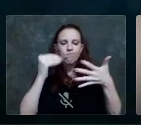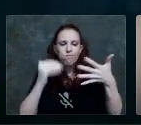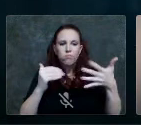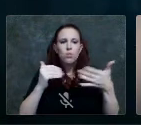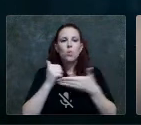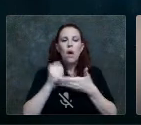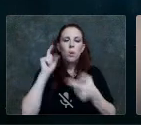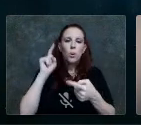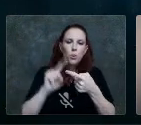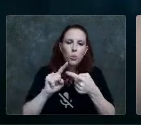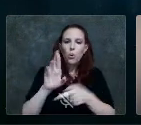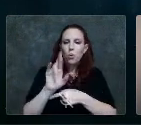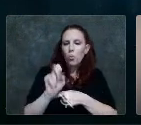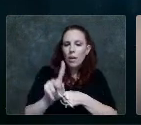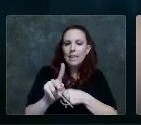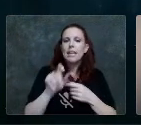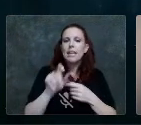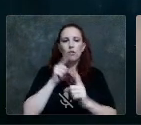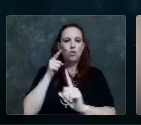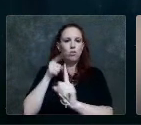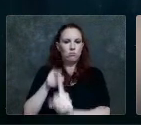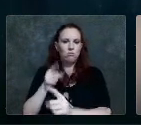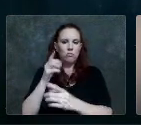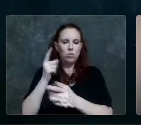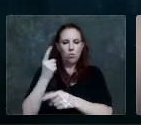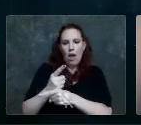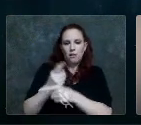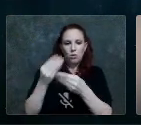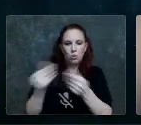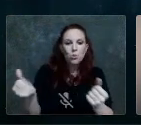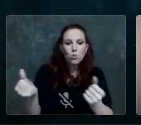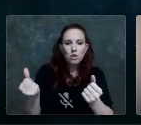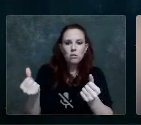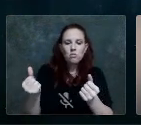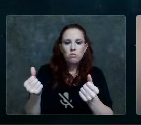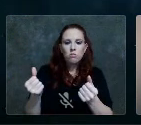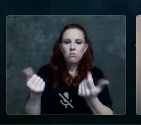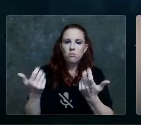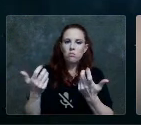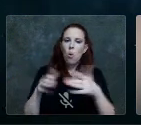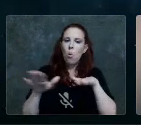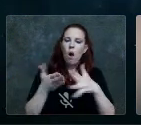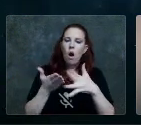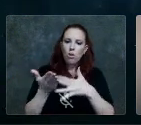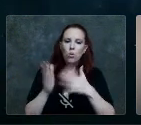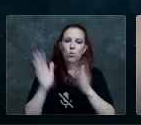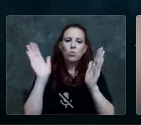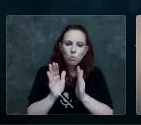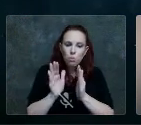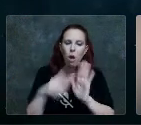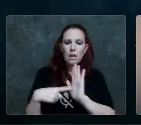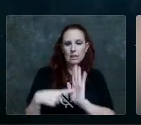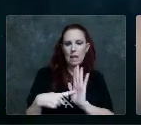help make sure you're getting towards a correct solution, is to do a walkthrough, to walk through a small example with your approach,